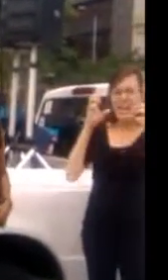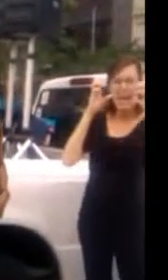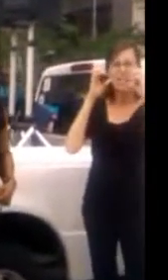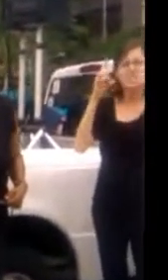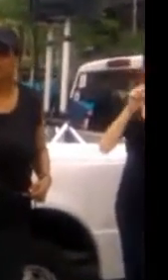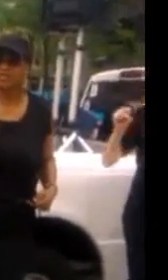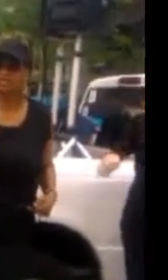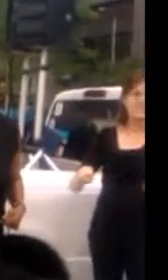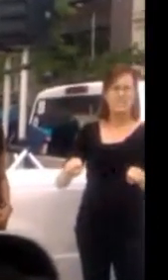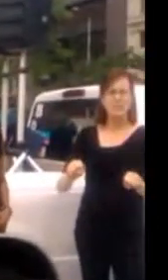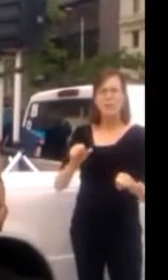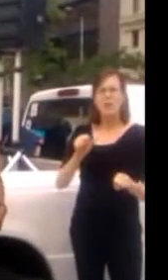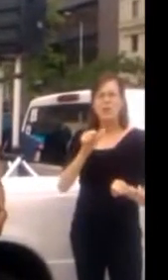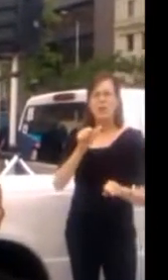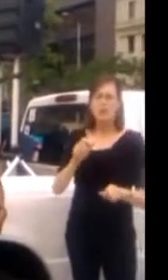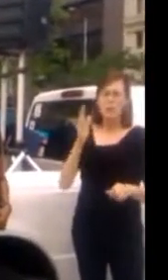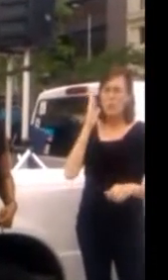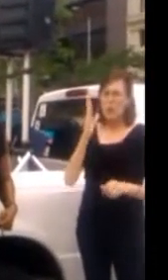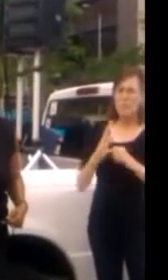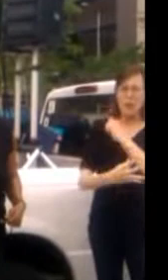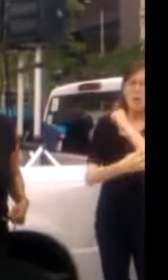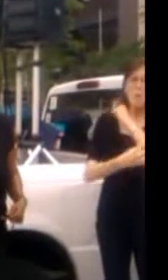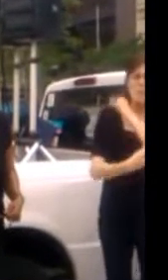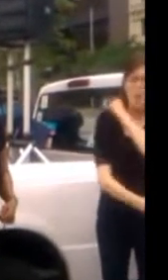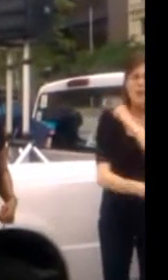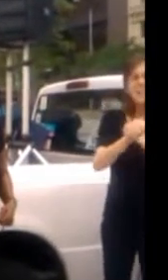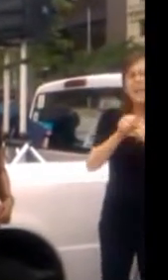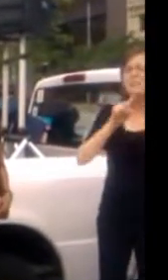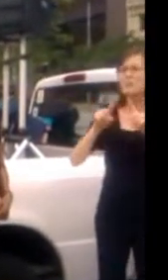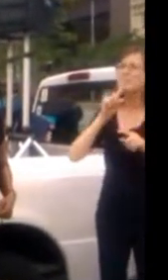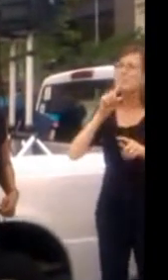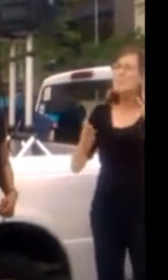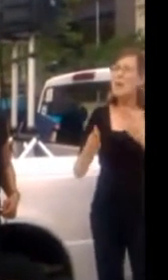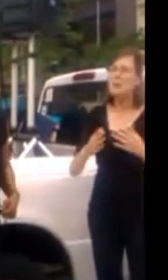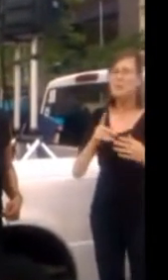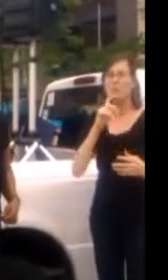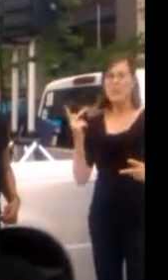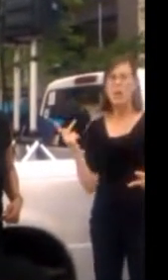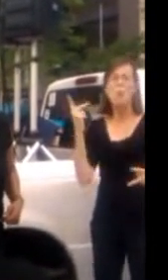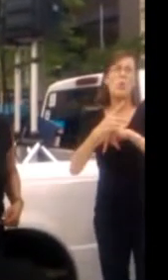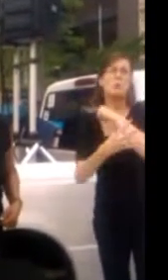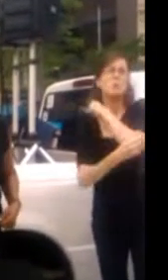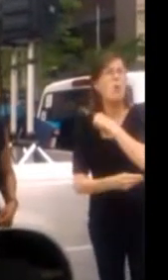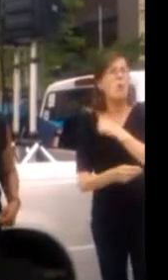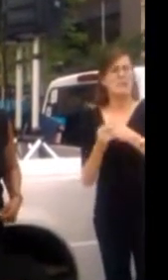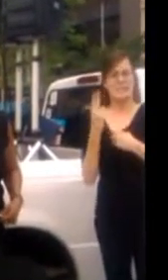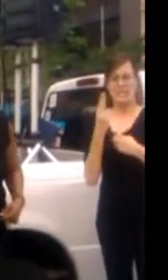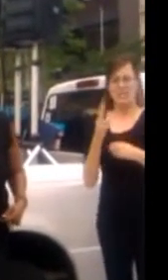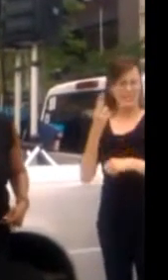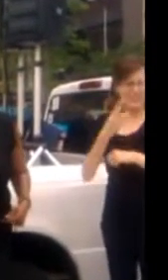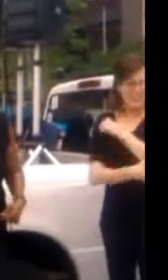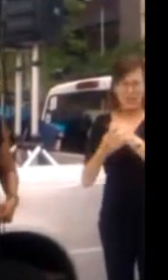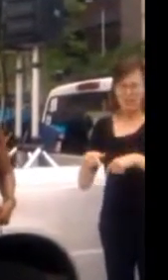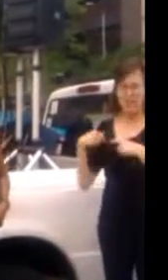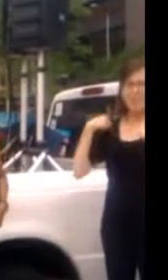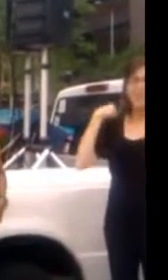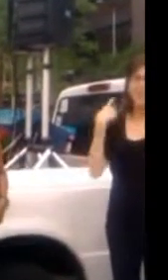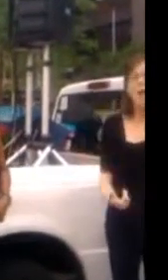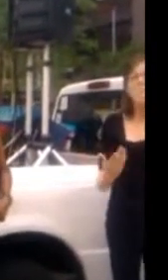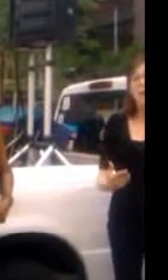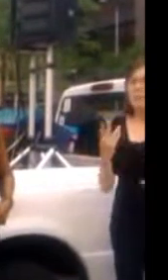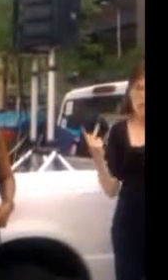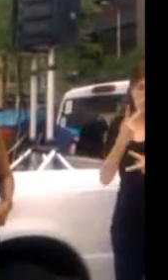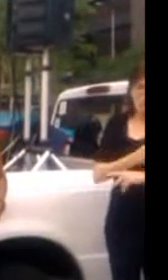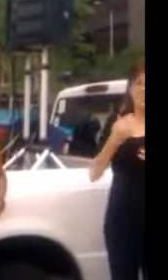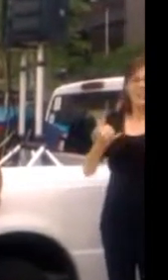system is not going to be this poorer. It's probably going to be the poorest that has ever been in the history of this country. And